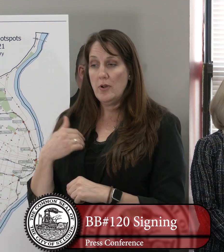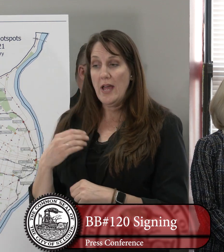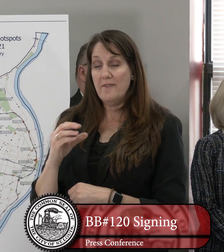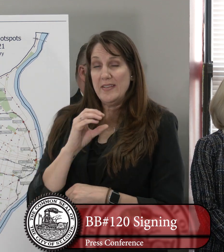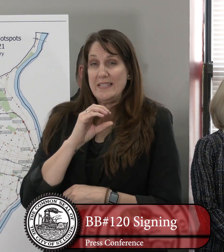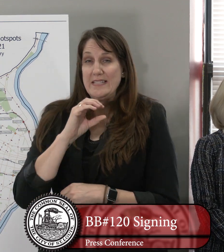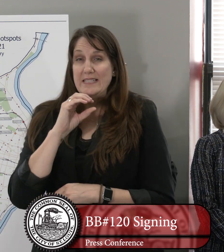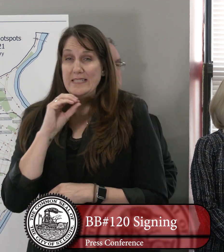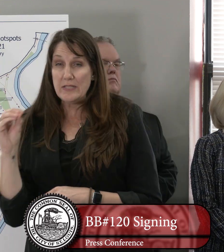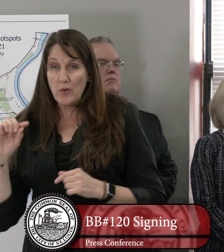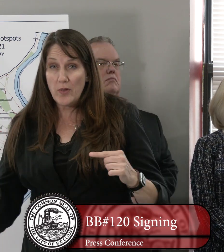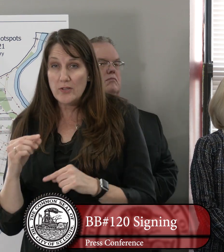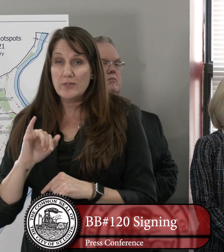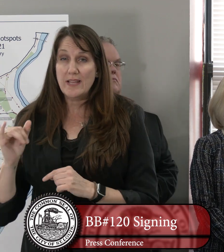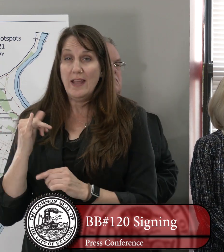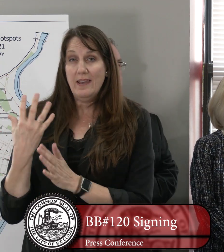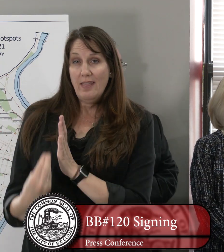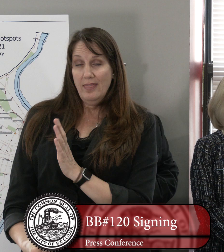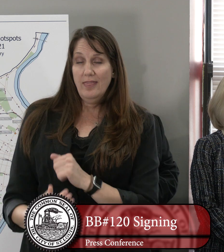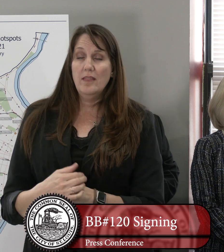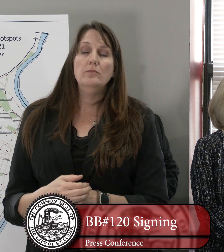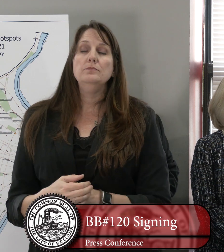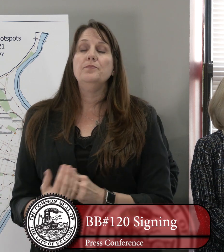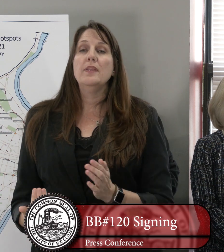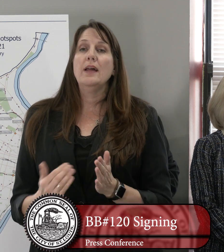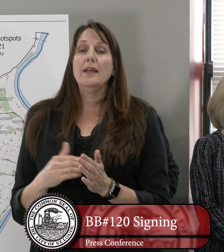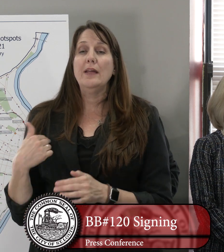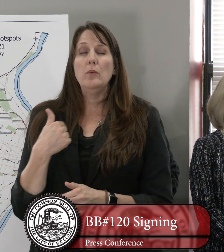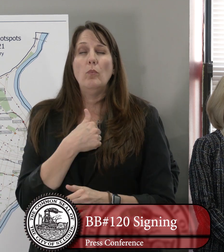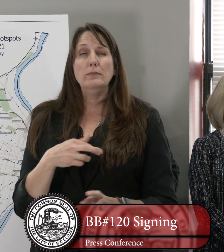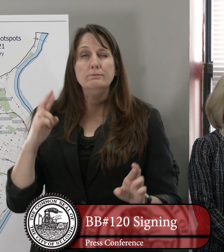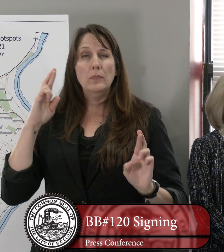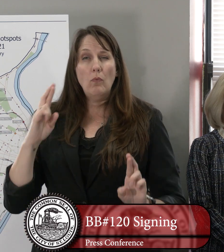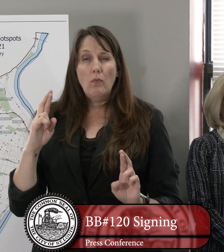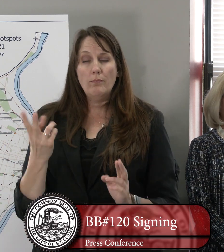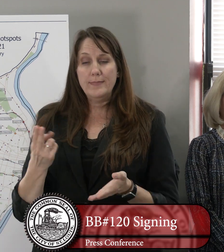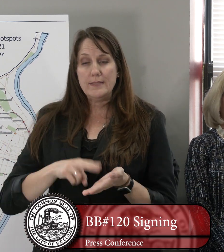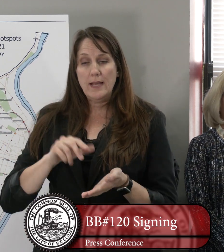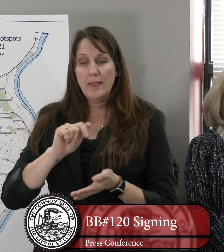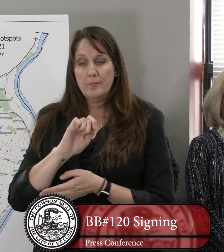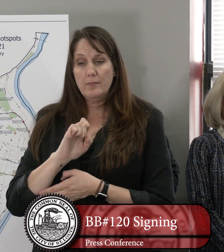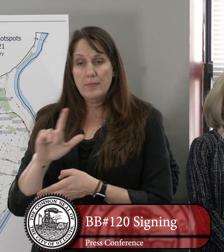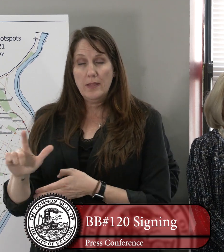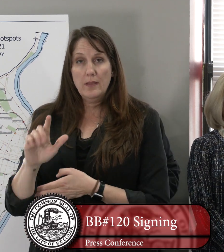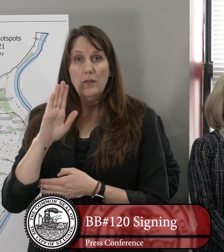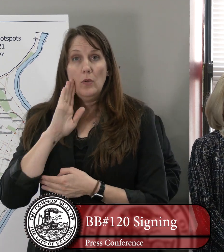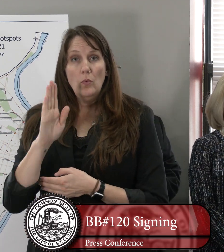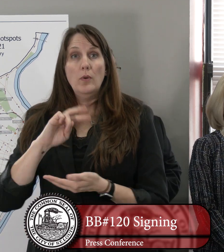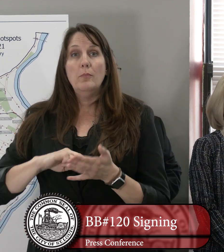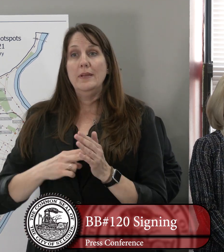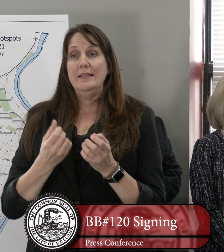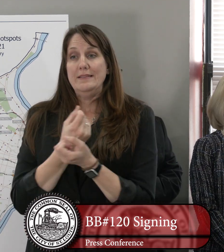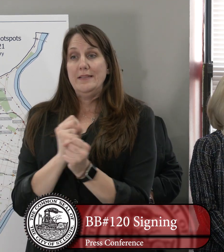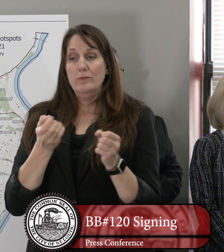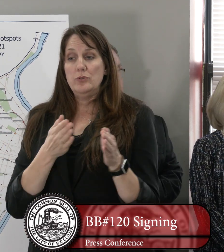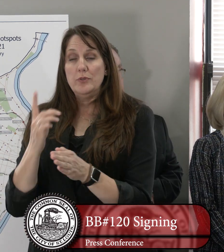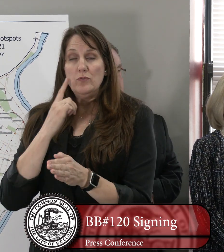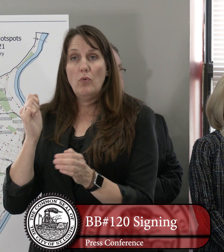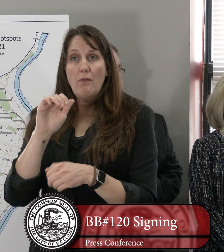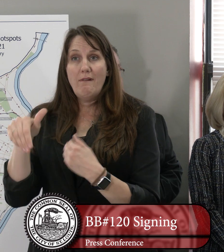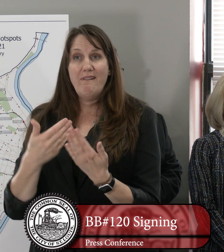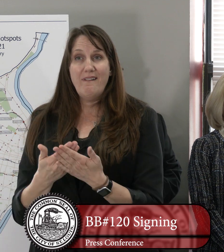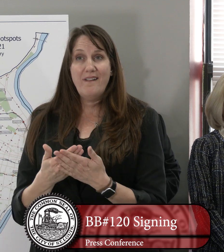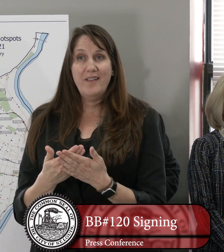and fatalities. Again, TrailNet is hopeful that the signing of this bill will lead to safer streets for all. So